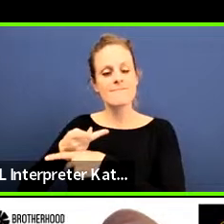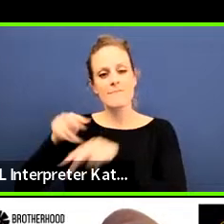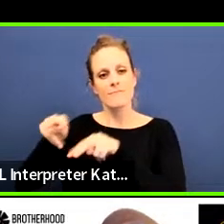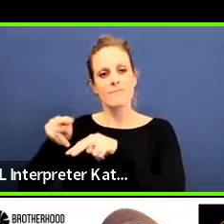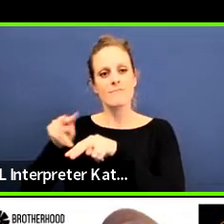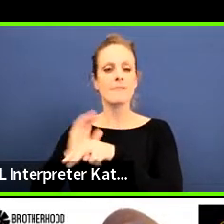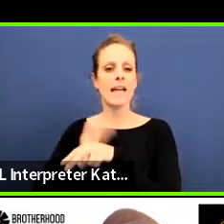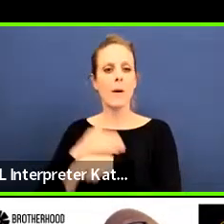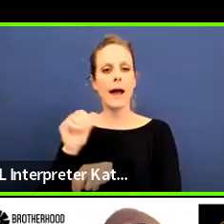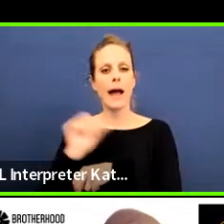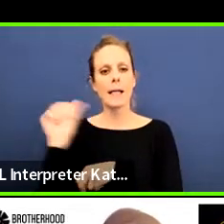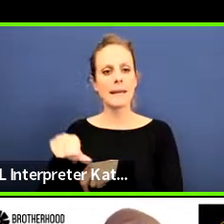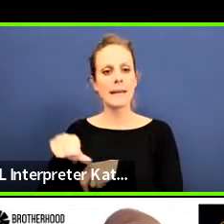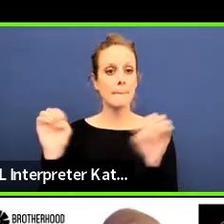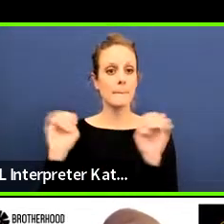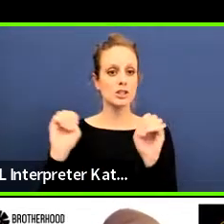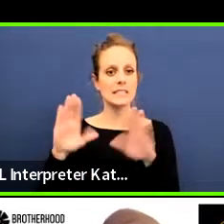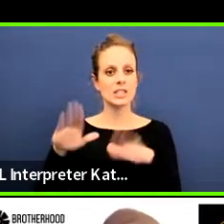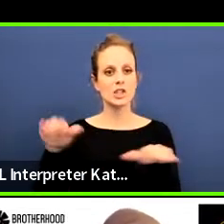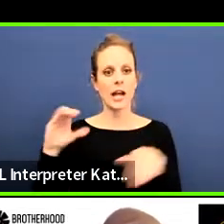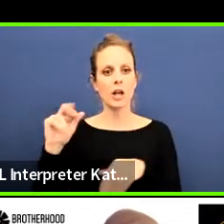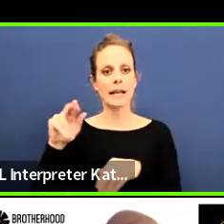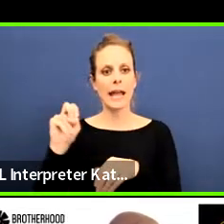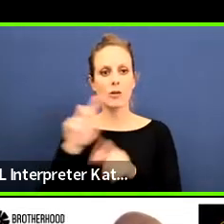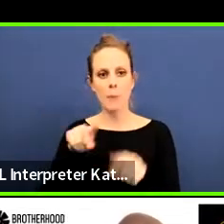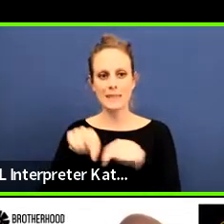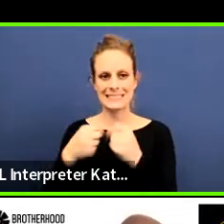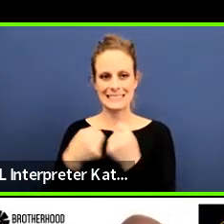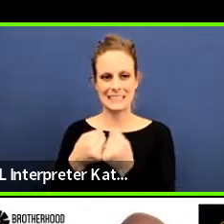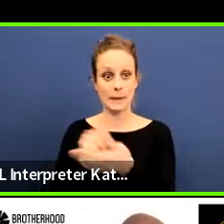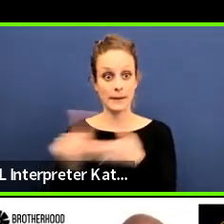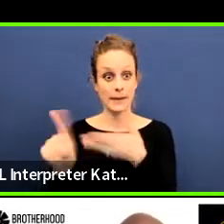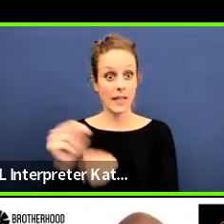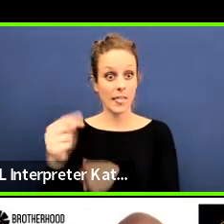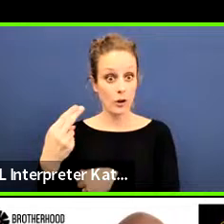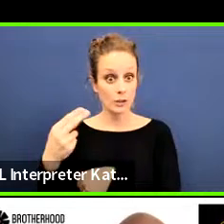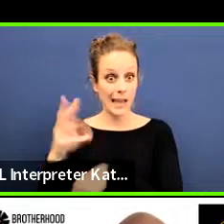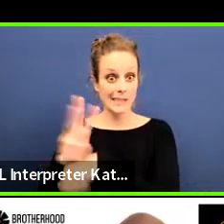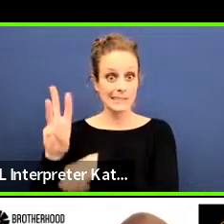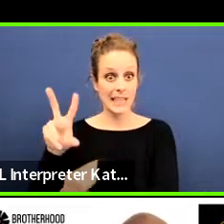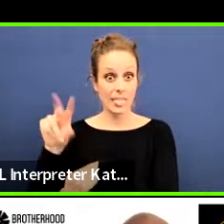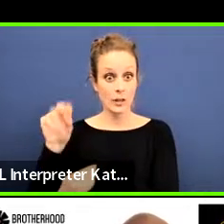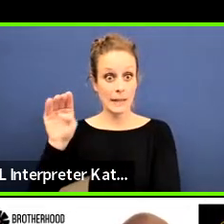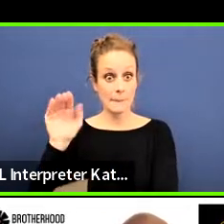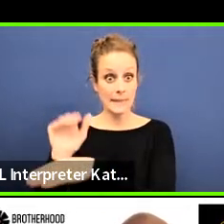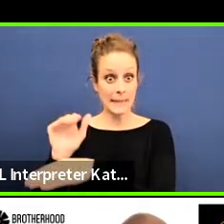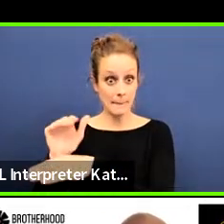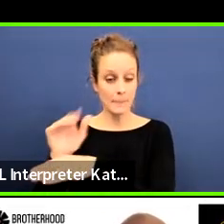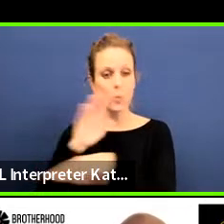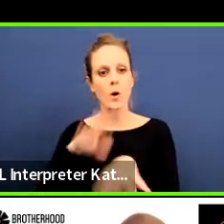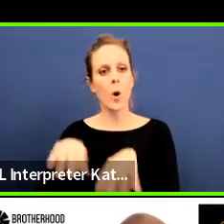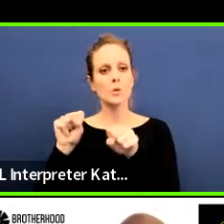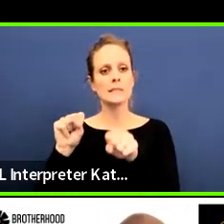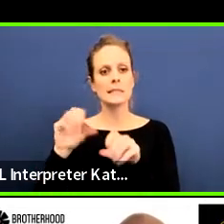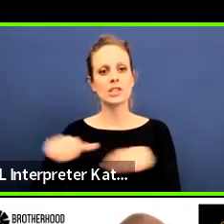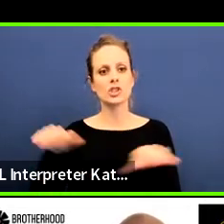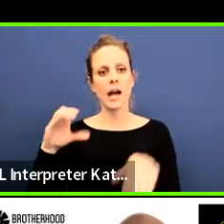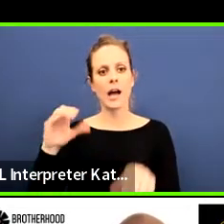Care Response Team. Next Thursday at 6:30 p.m., we're hosting a child care